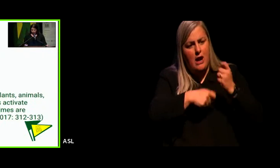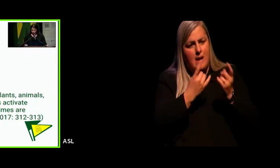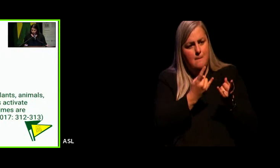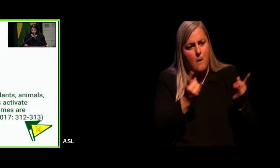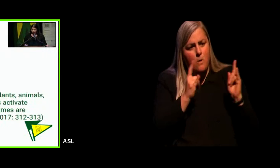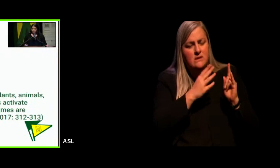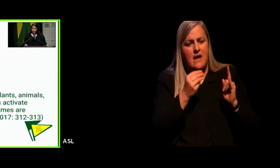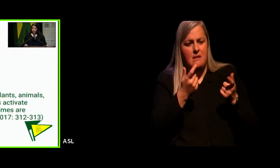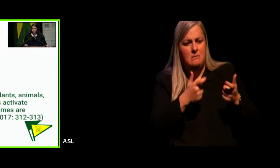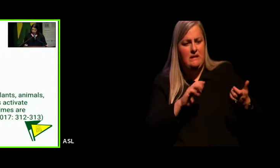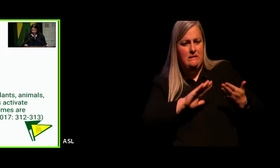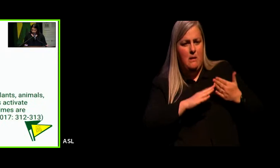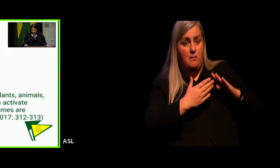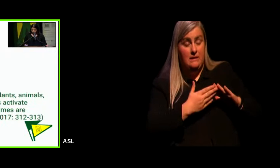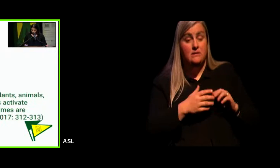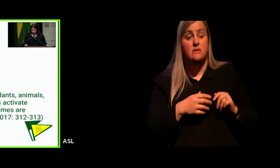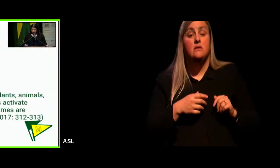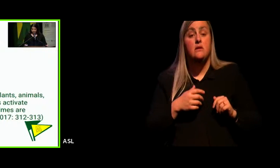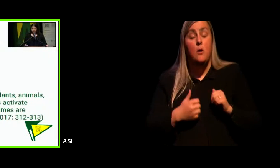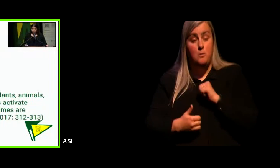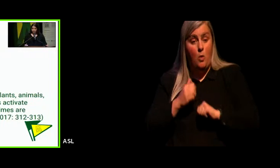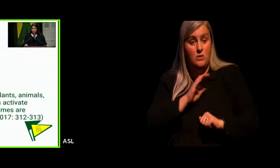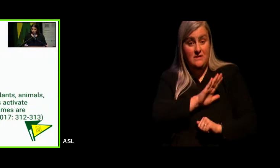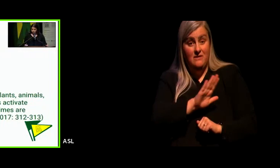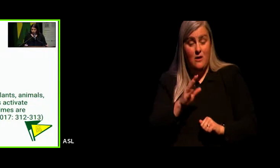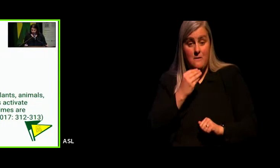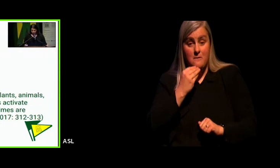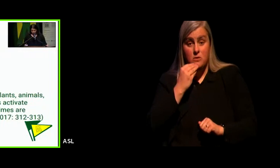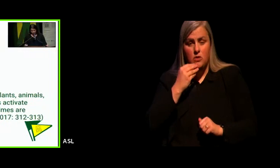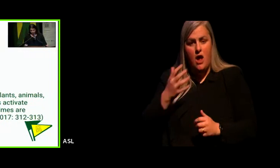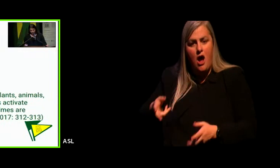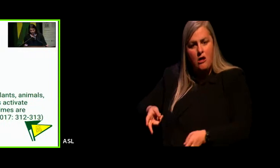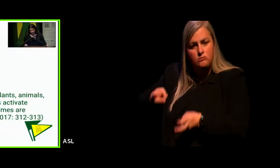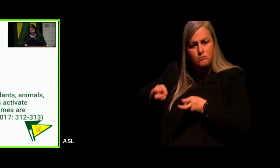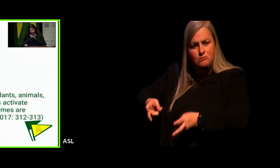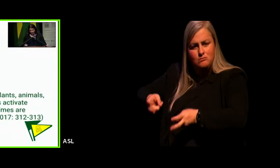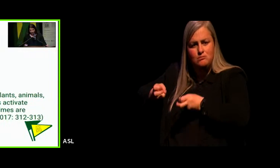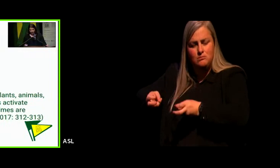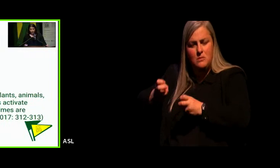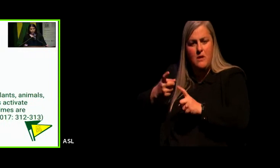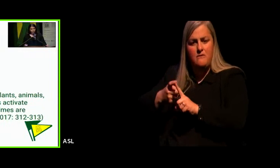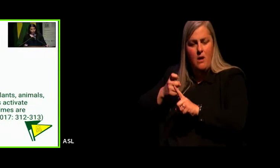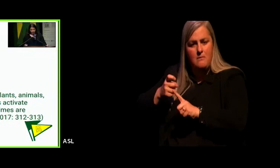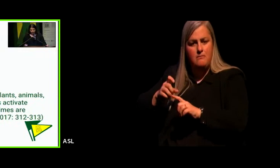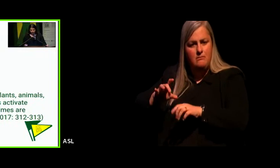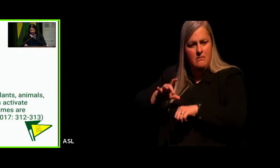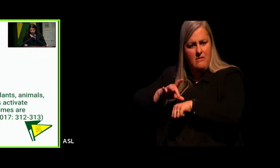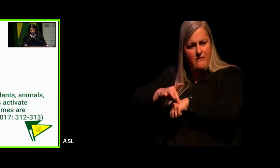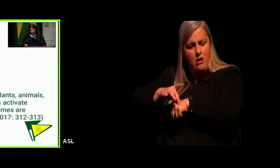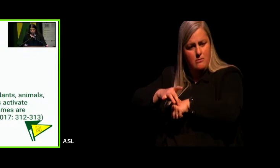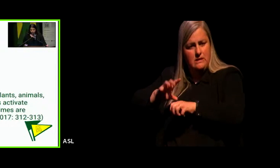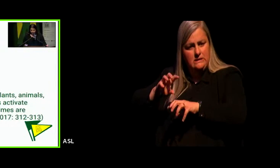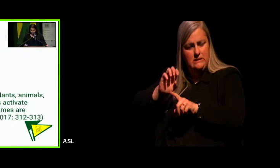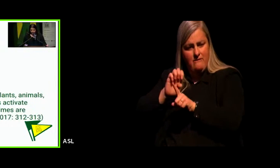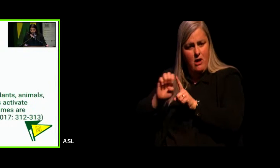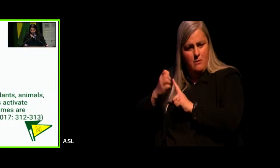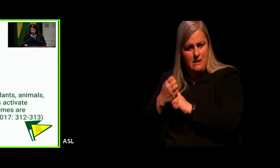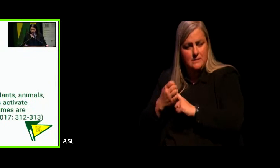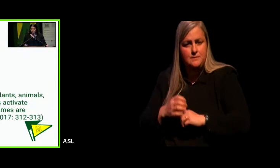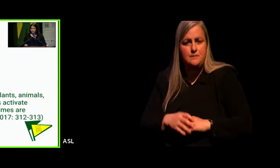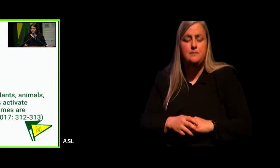the majority, if not all, of their food directly from the environment. In order to try to